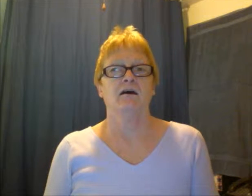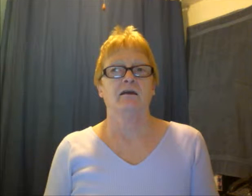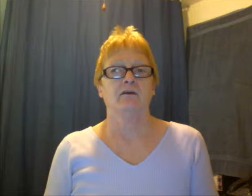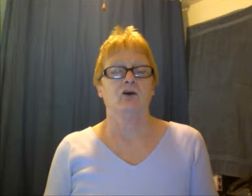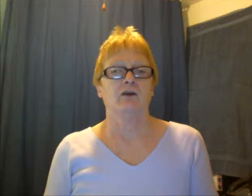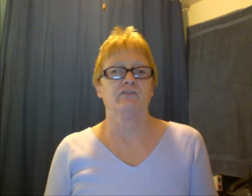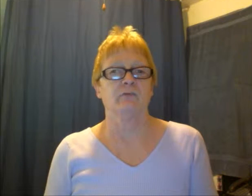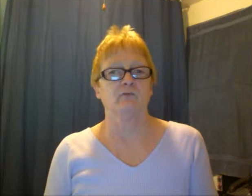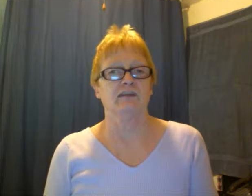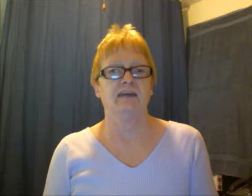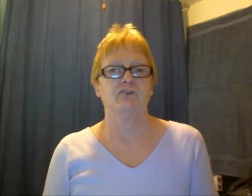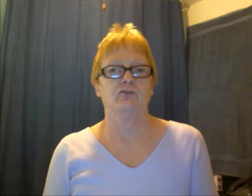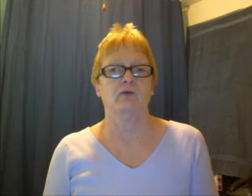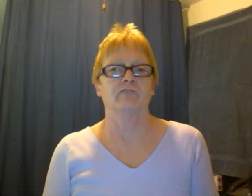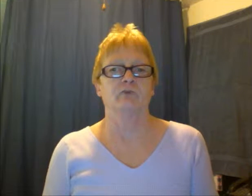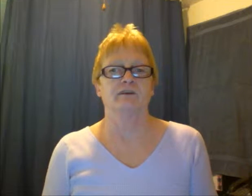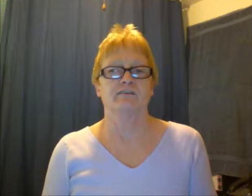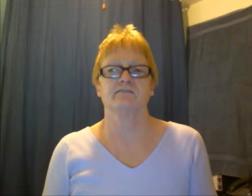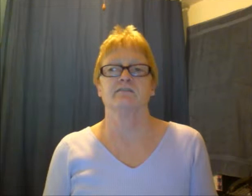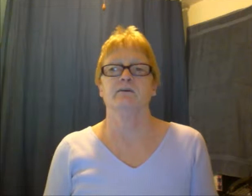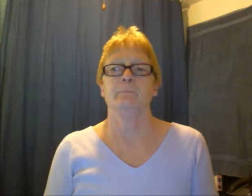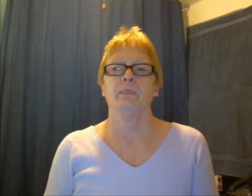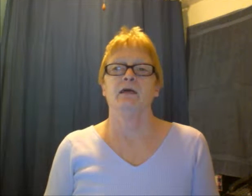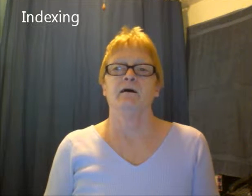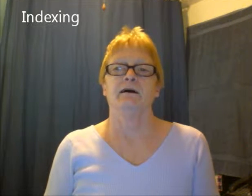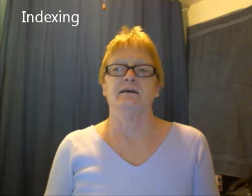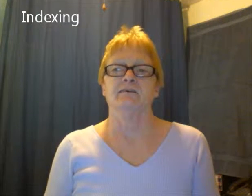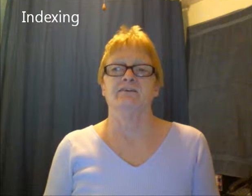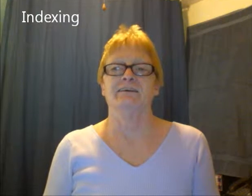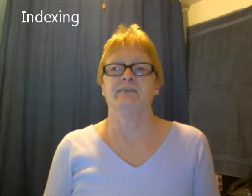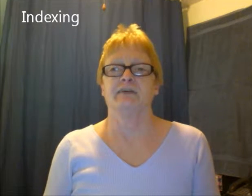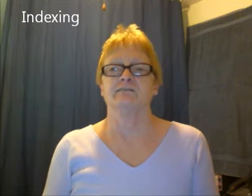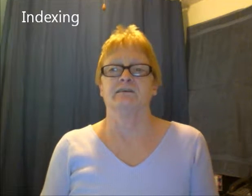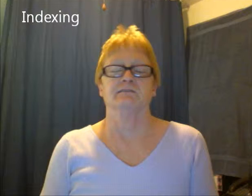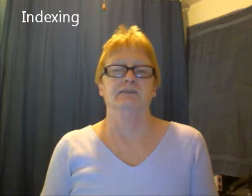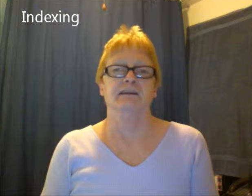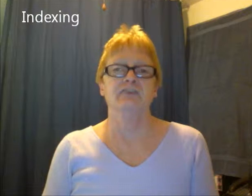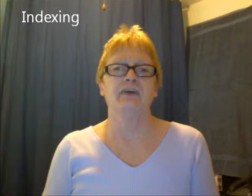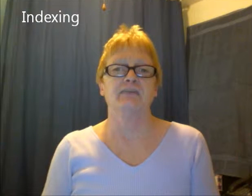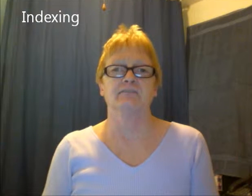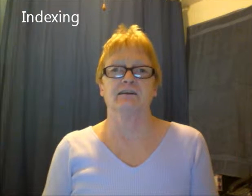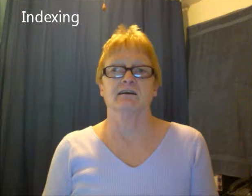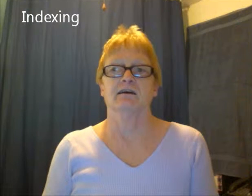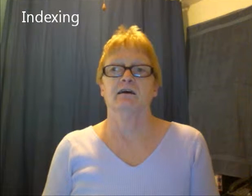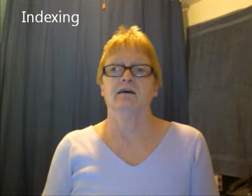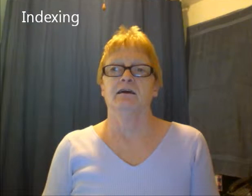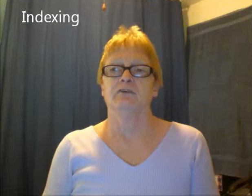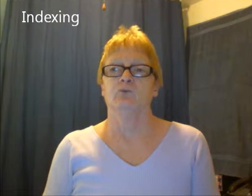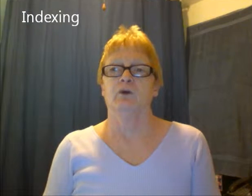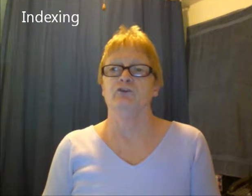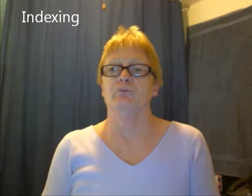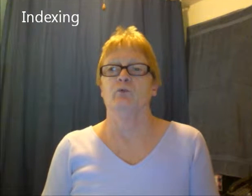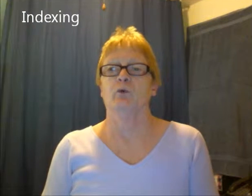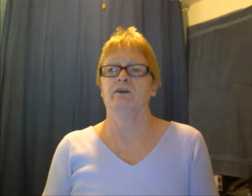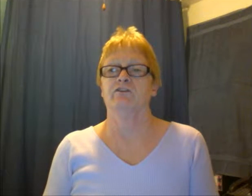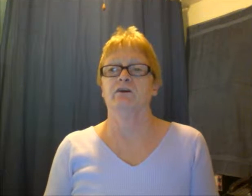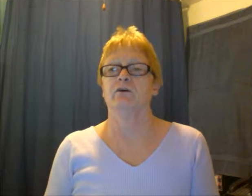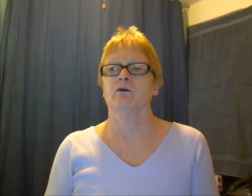Now, a concept related to reference is indexing. Indexing is when you point with